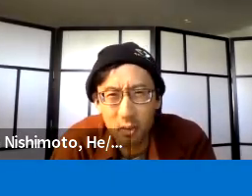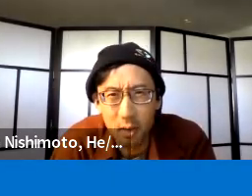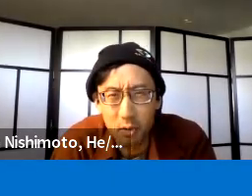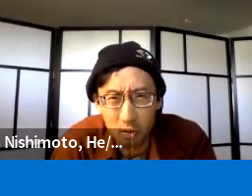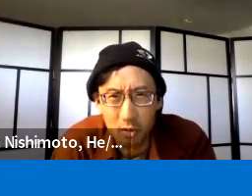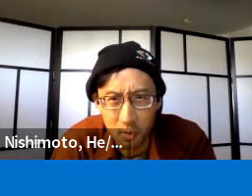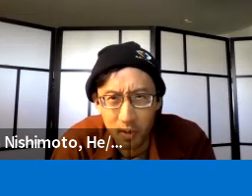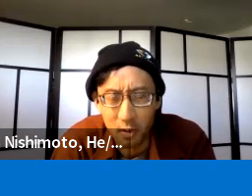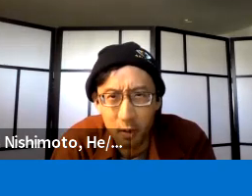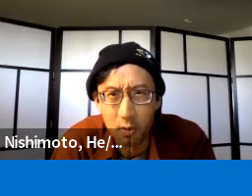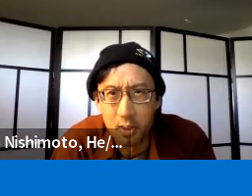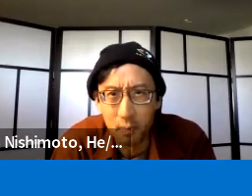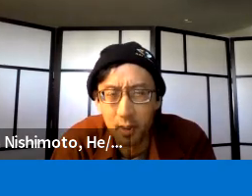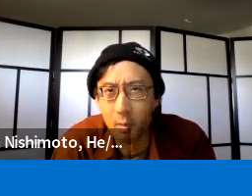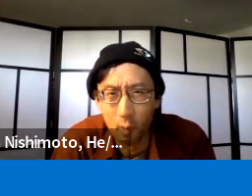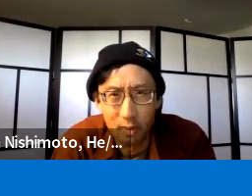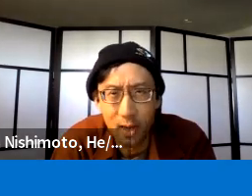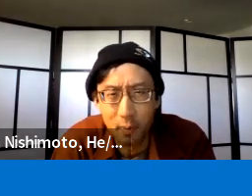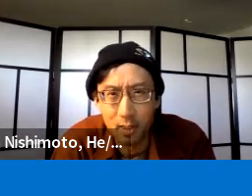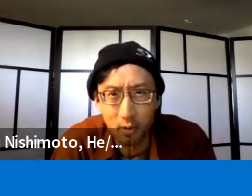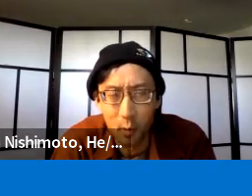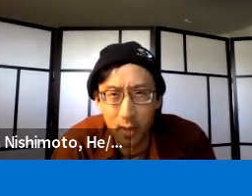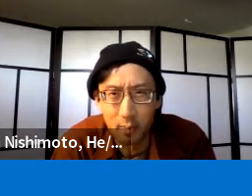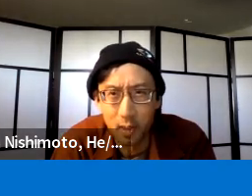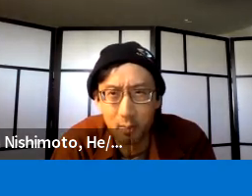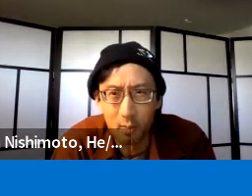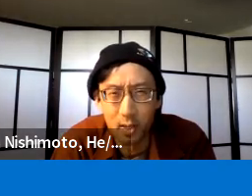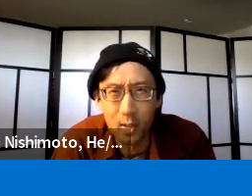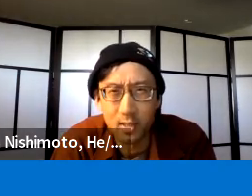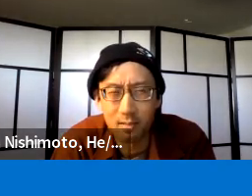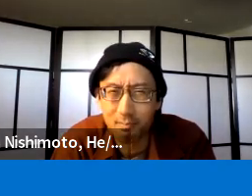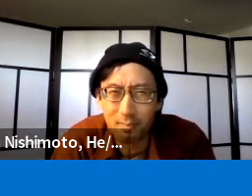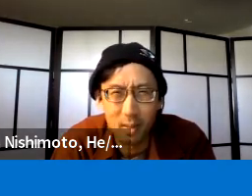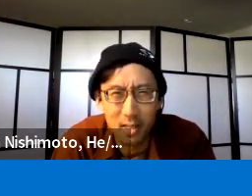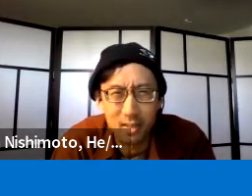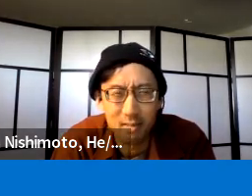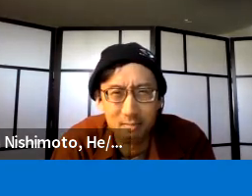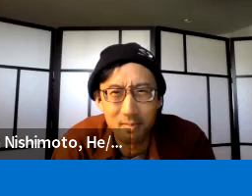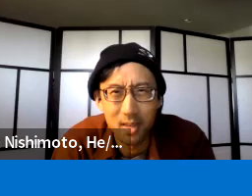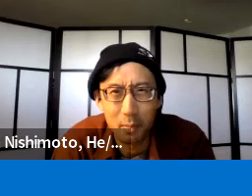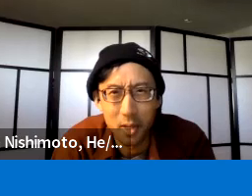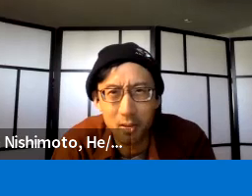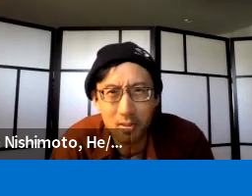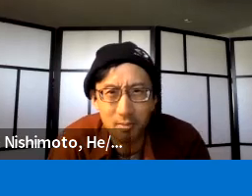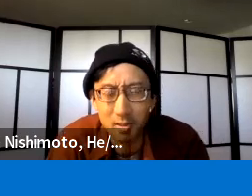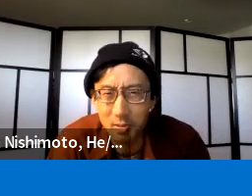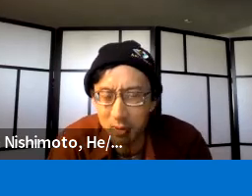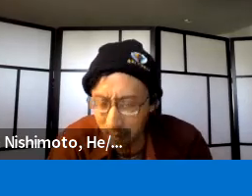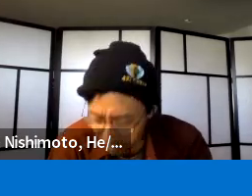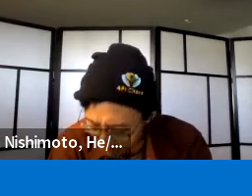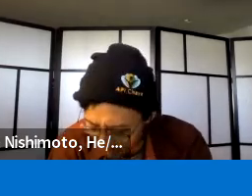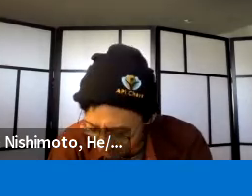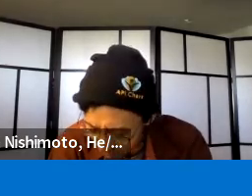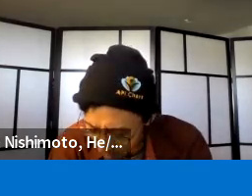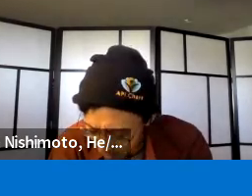least UW School of Social Work, I know that was something they were revamping some of their curriculum in the past few years or